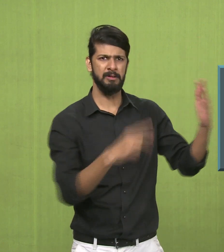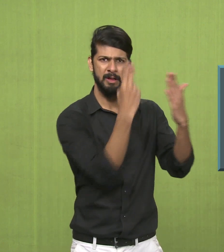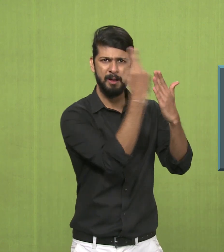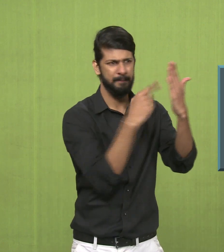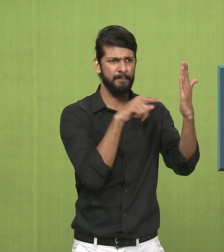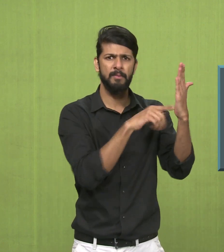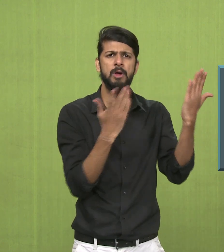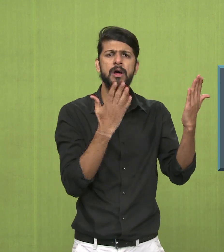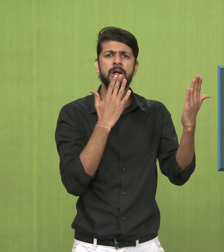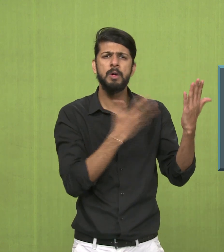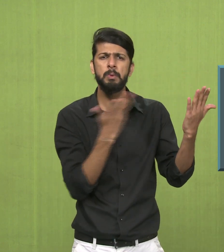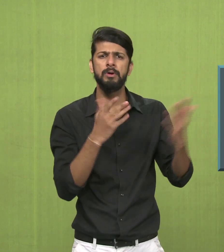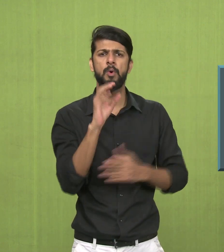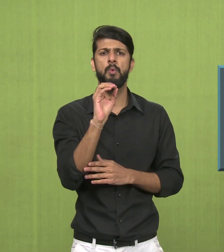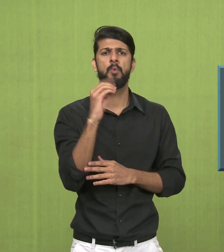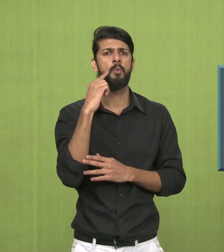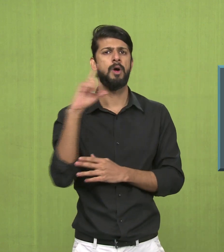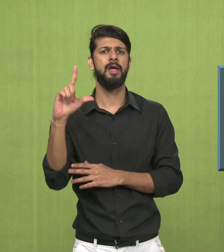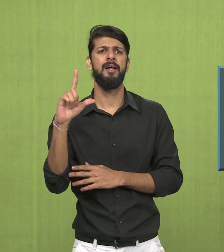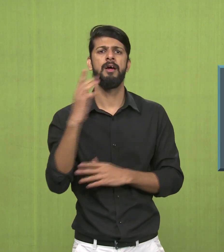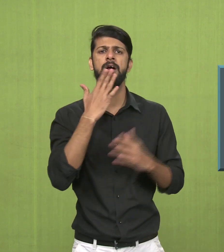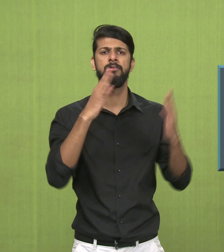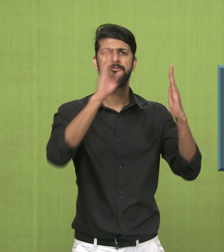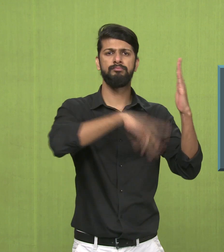Media oil colors.